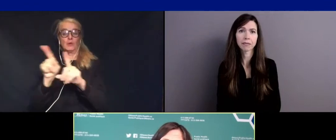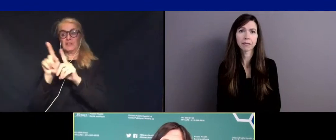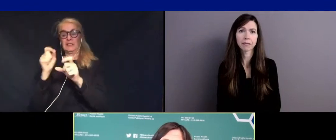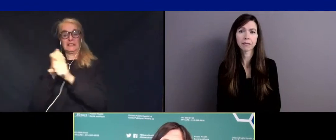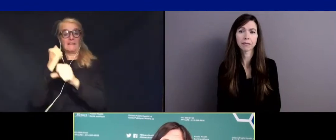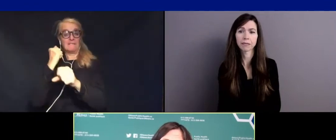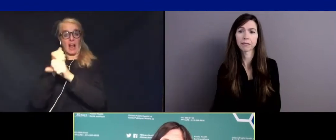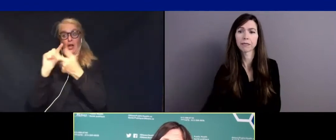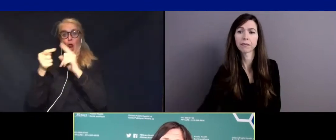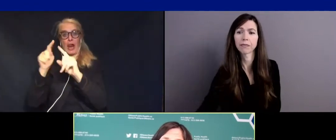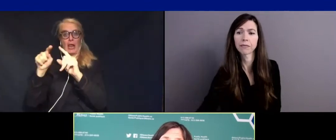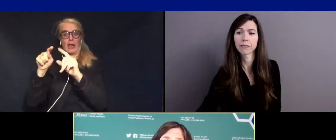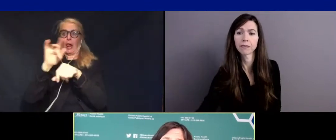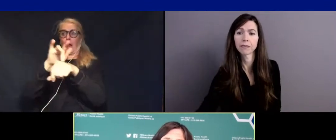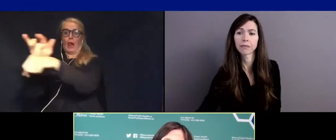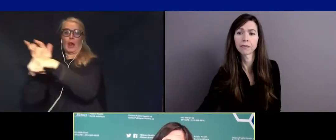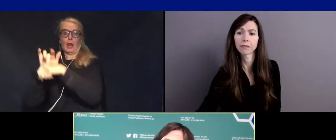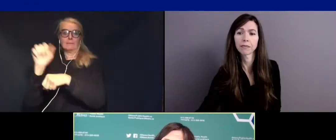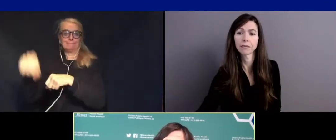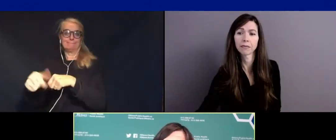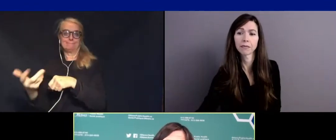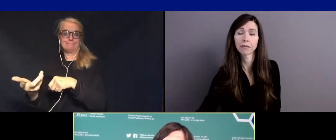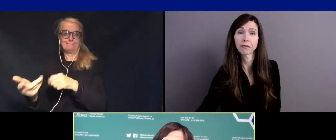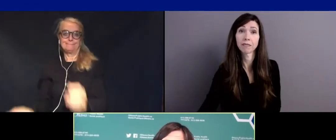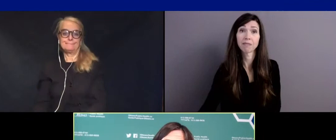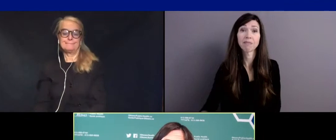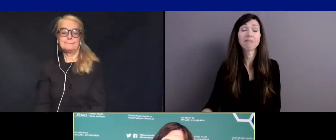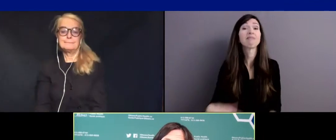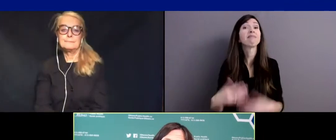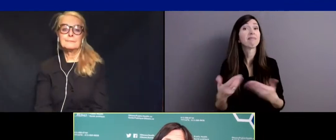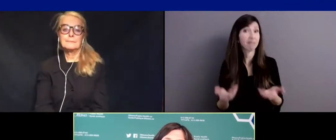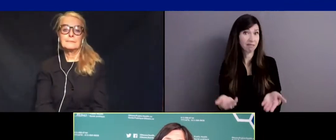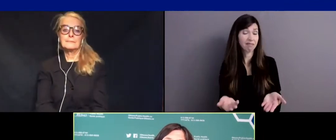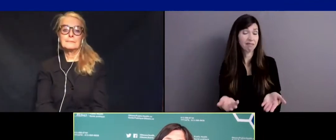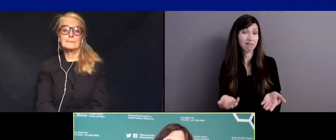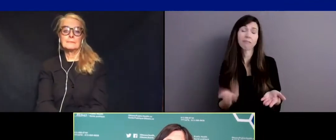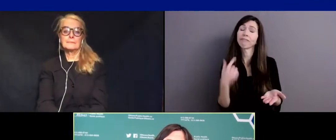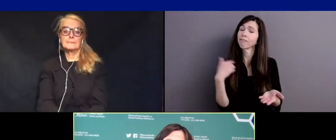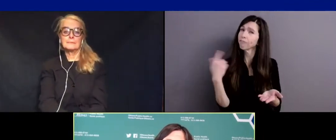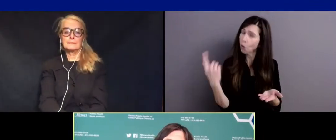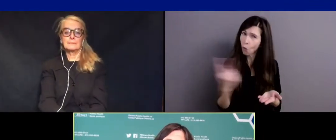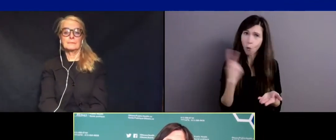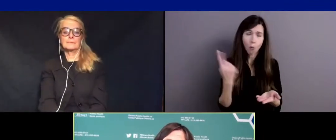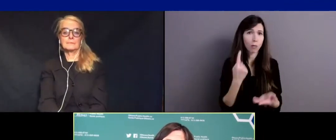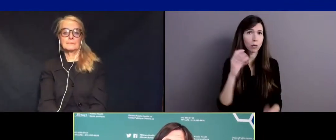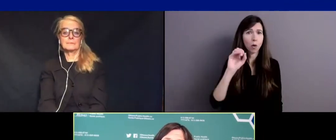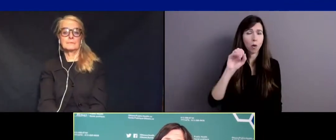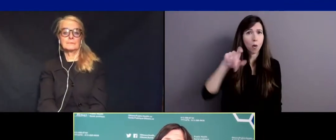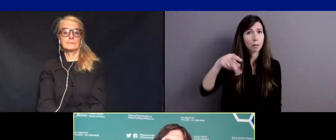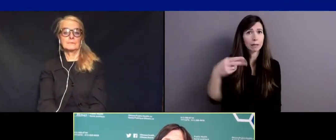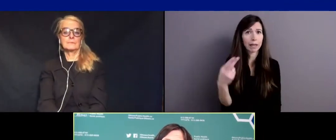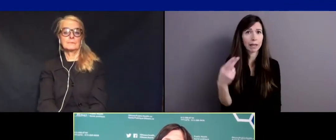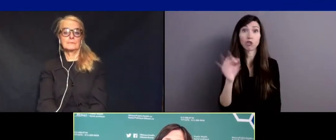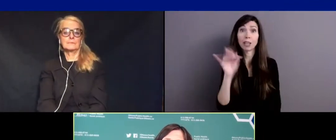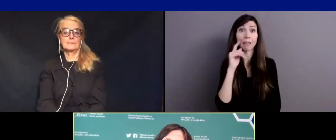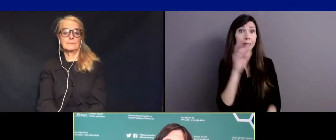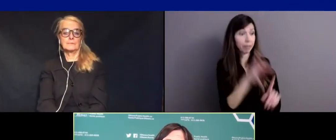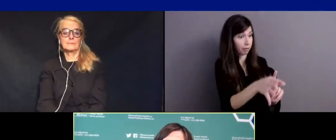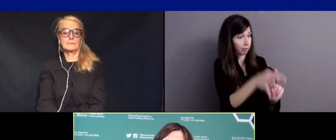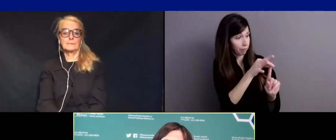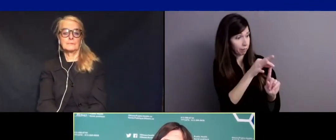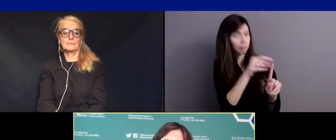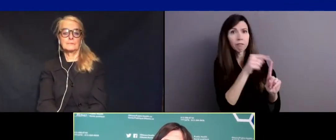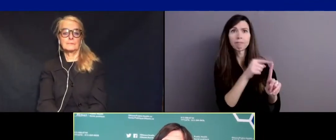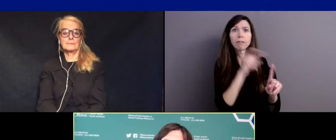travail. So as always, Ottawa Public Health is following up with all individuals who test positive, as well as their